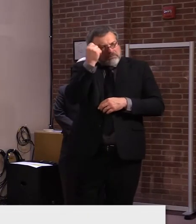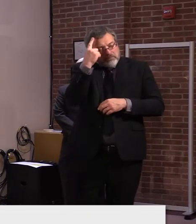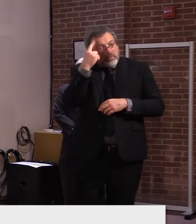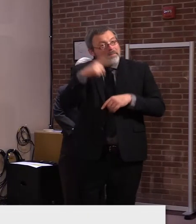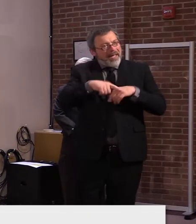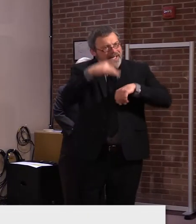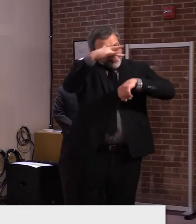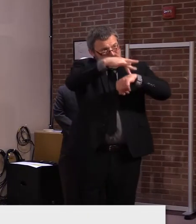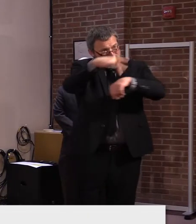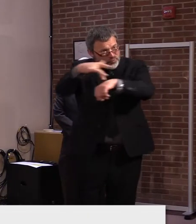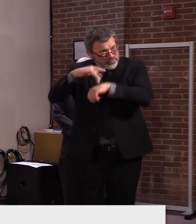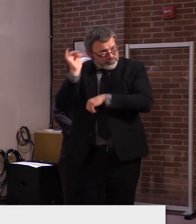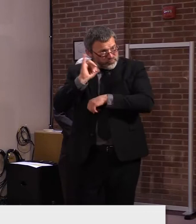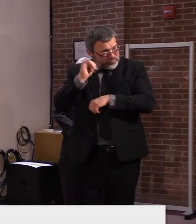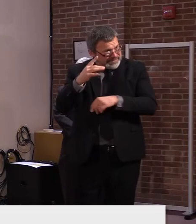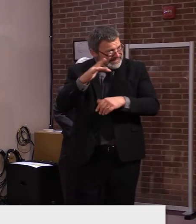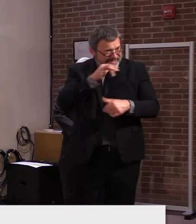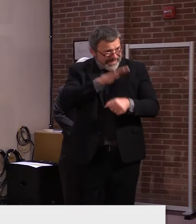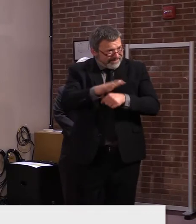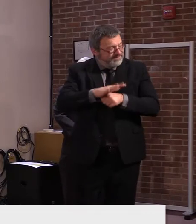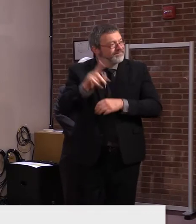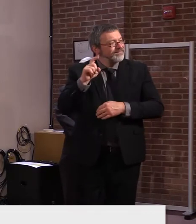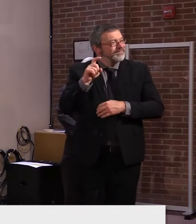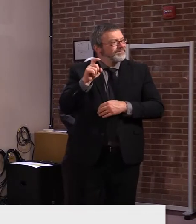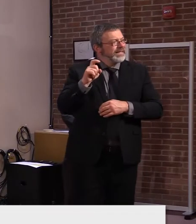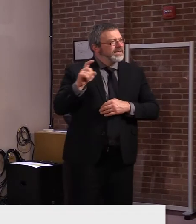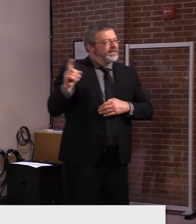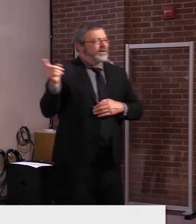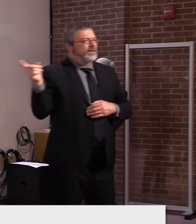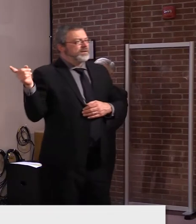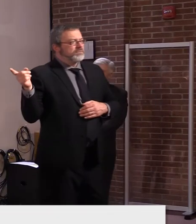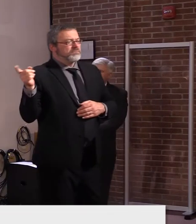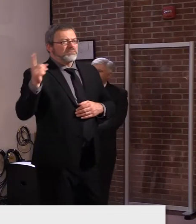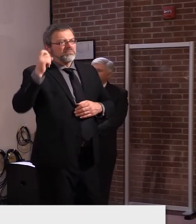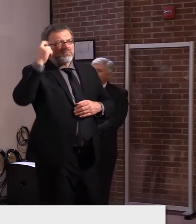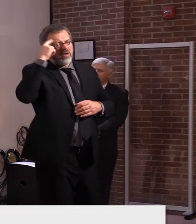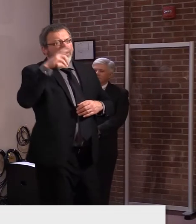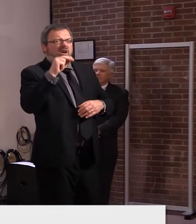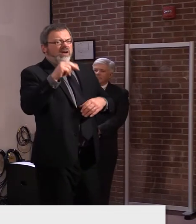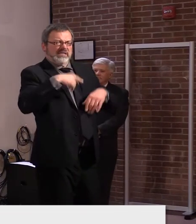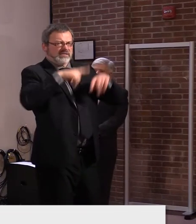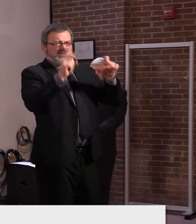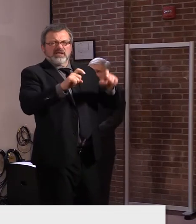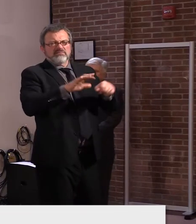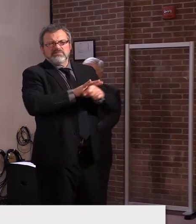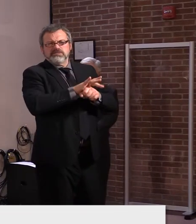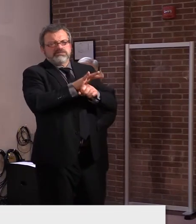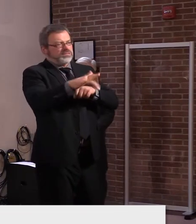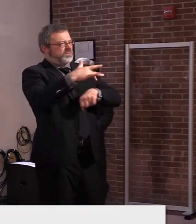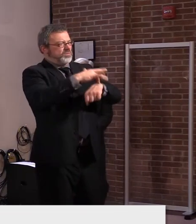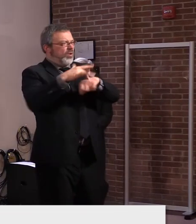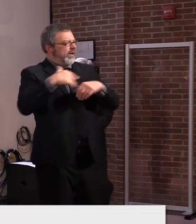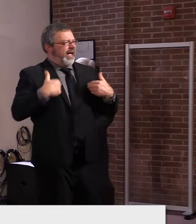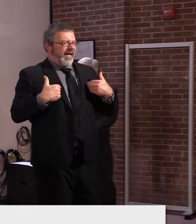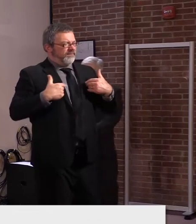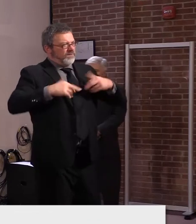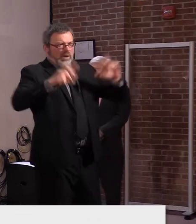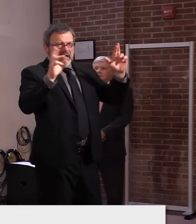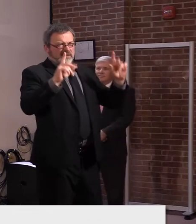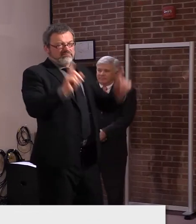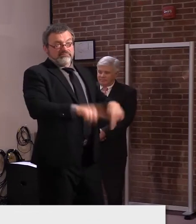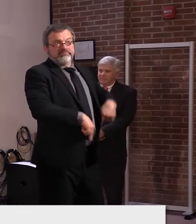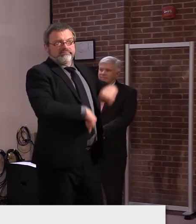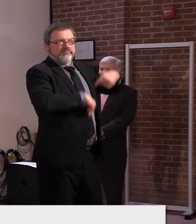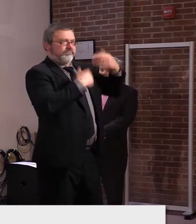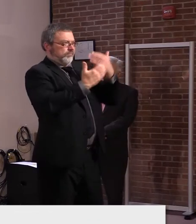anticipated this, and Deputy Commissioner Herrick has been working on this with his team. And so we feel we have